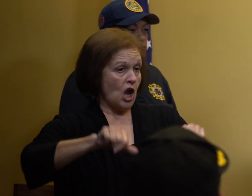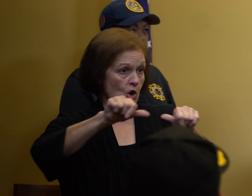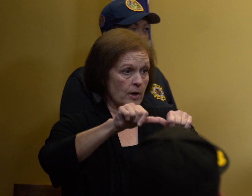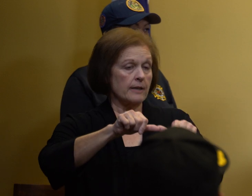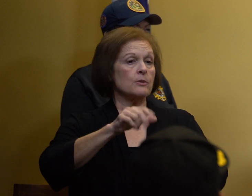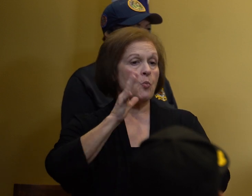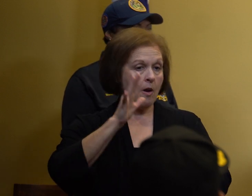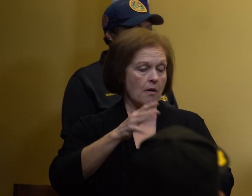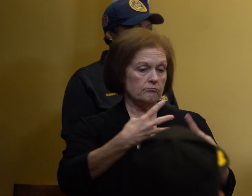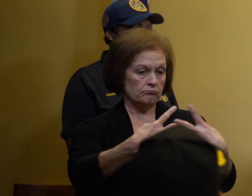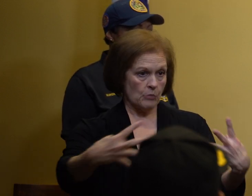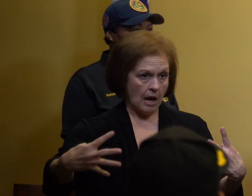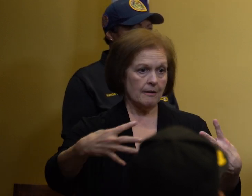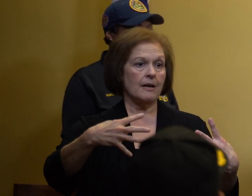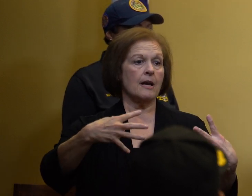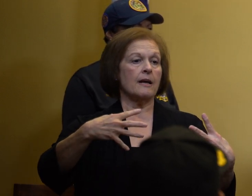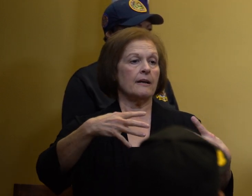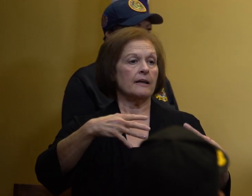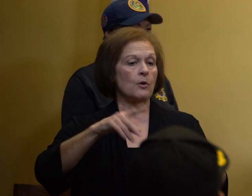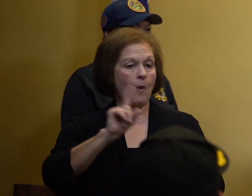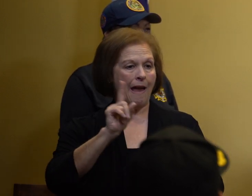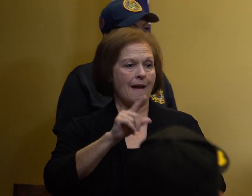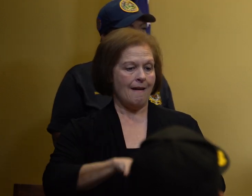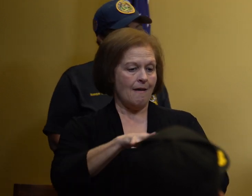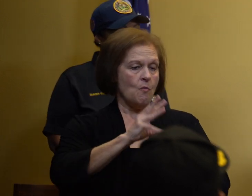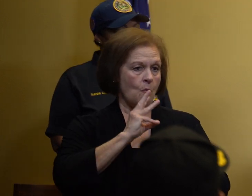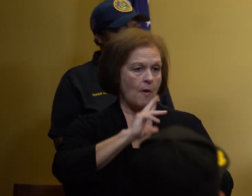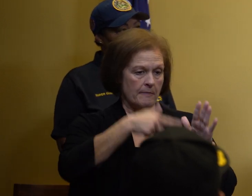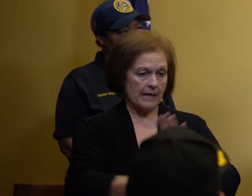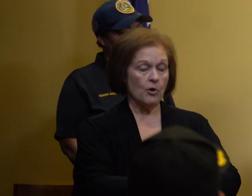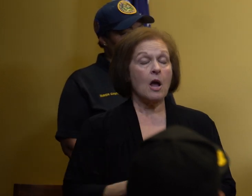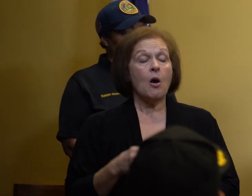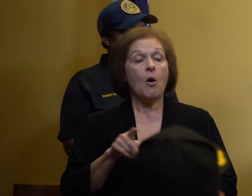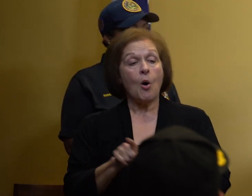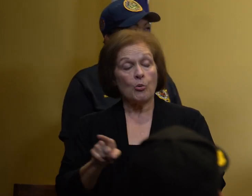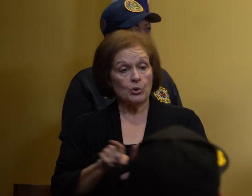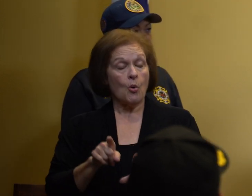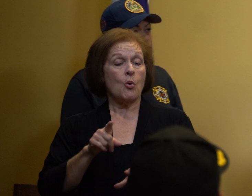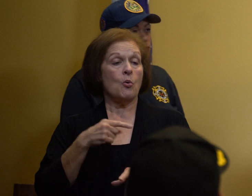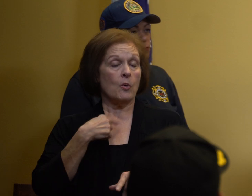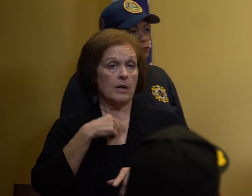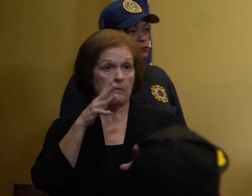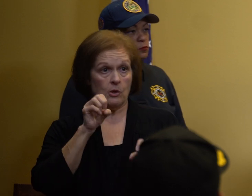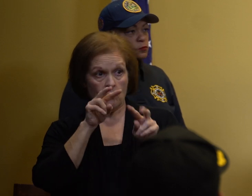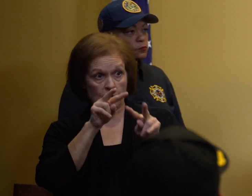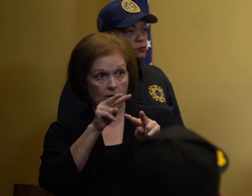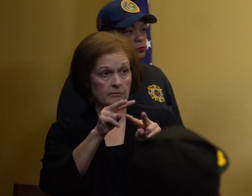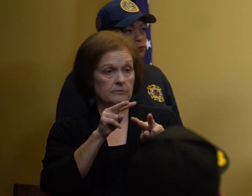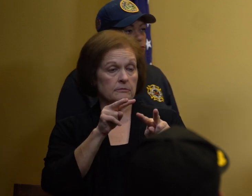provide barricades if needed to those locations. We're also providing patrol with our overhead lights on. That is for